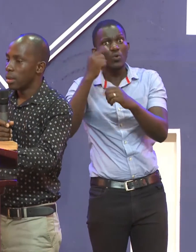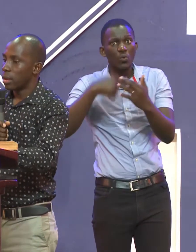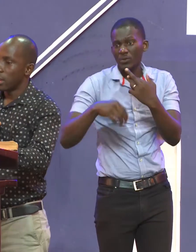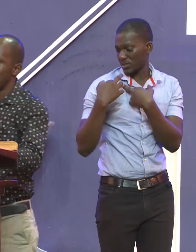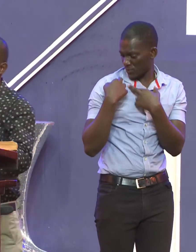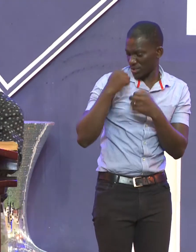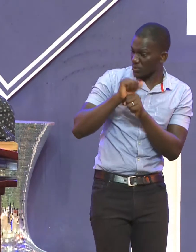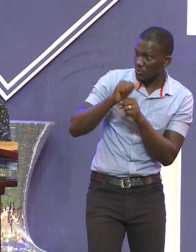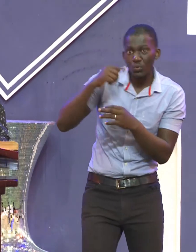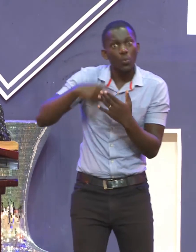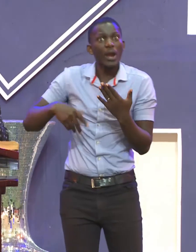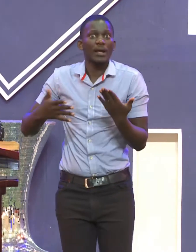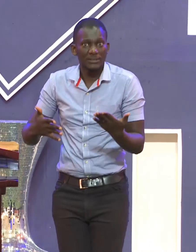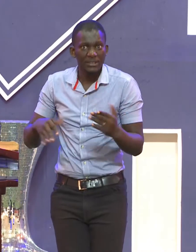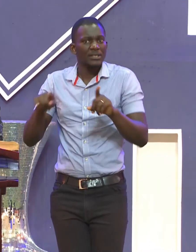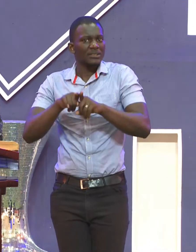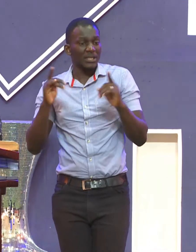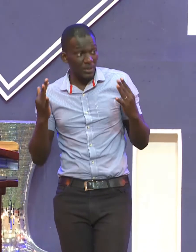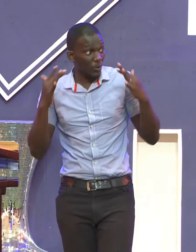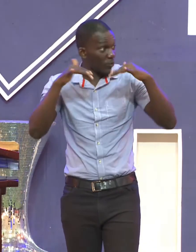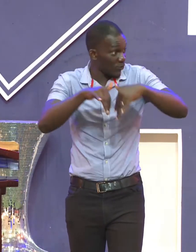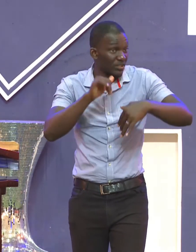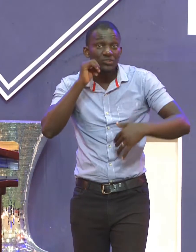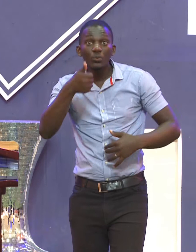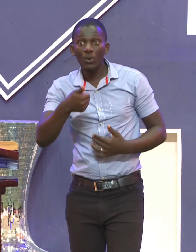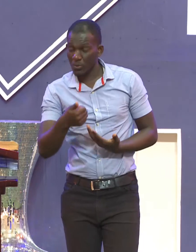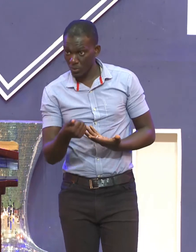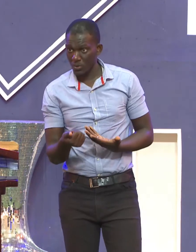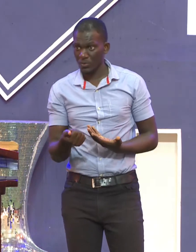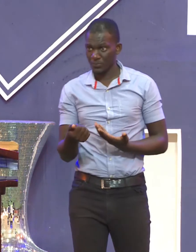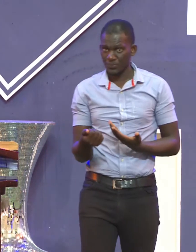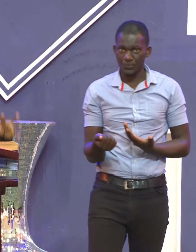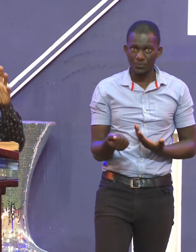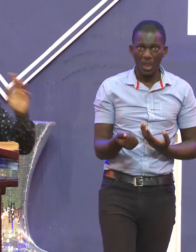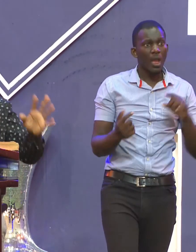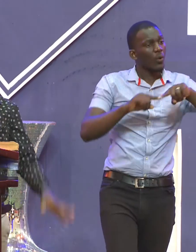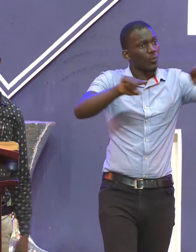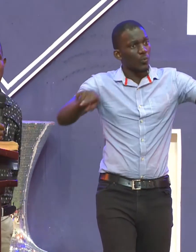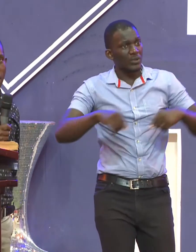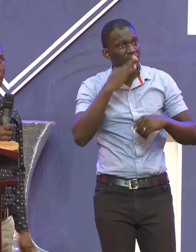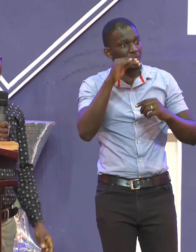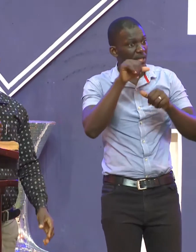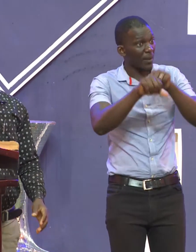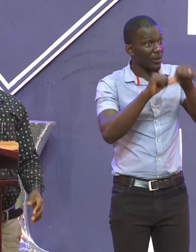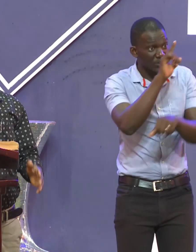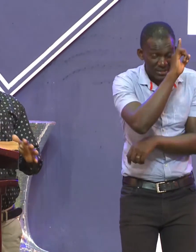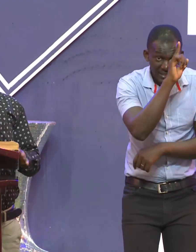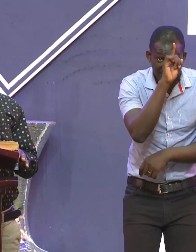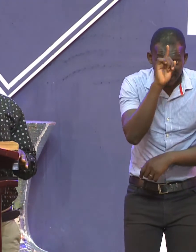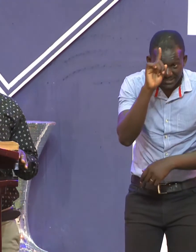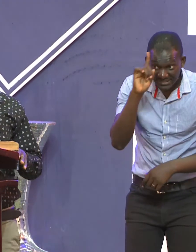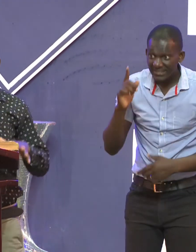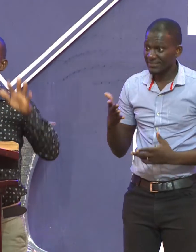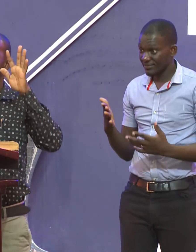official duties before God. Ne mulukungana lwa foluencha. Even in our conference tomorrow, tuogera kubaka baka, as we talk about the